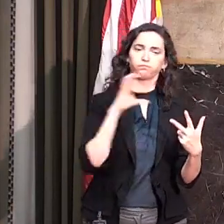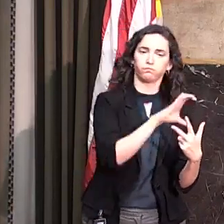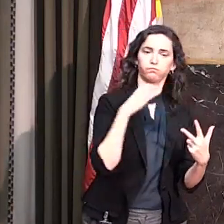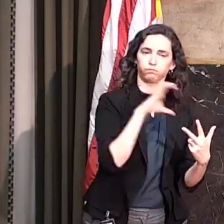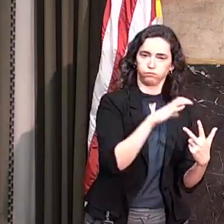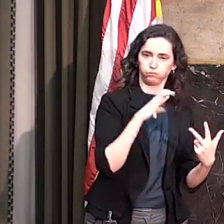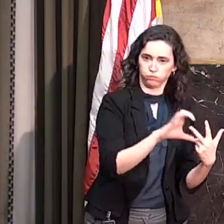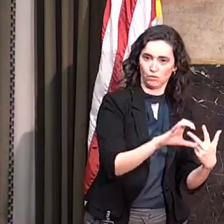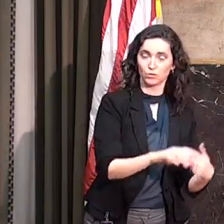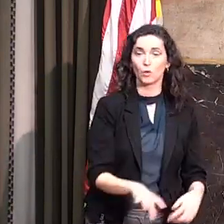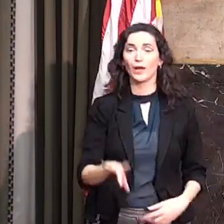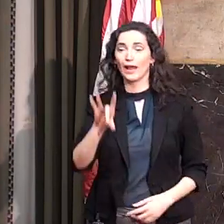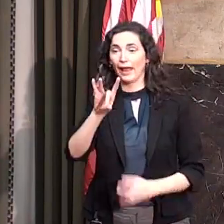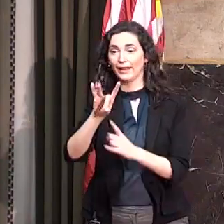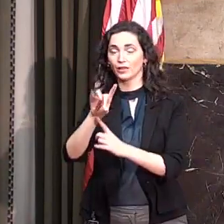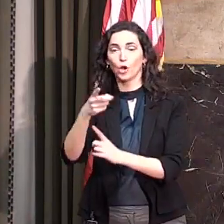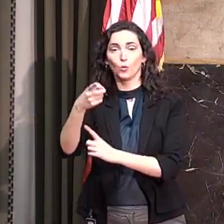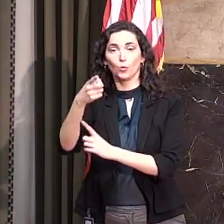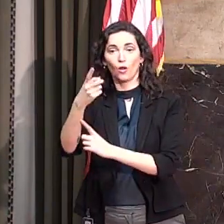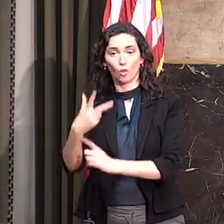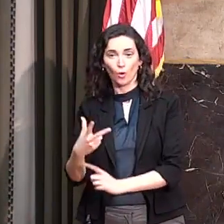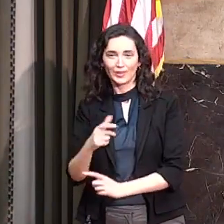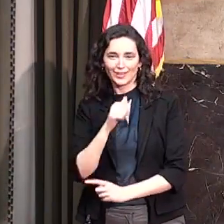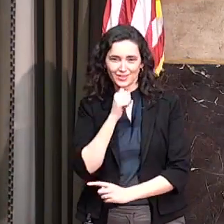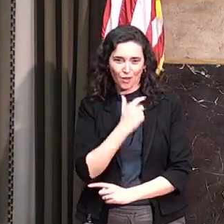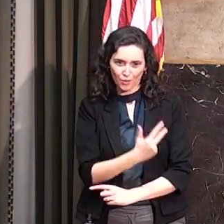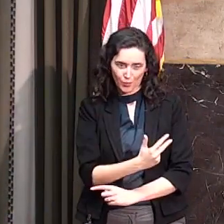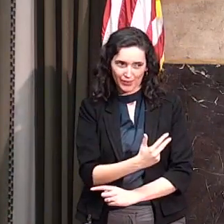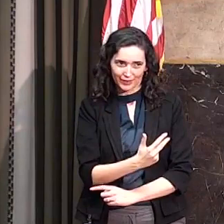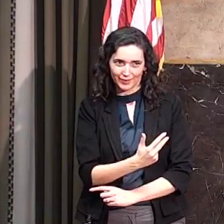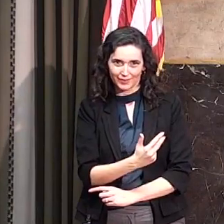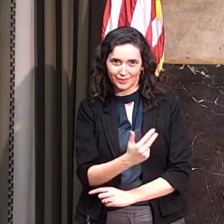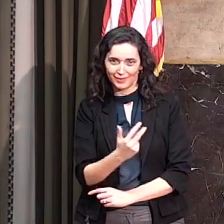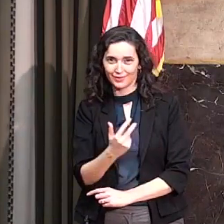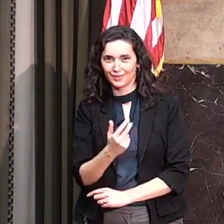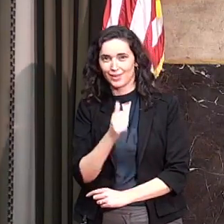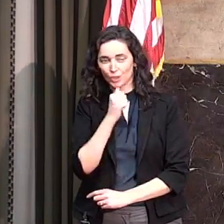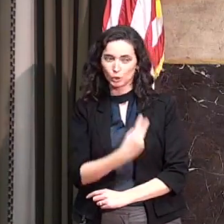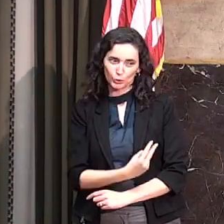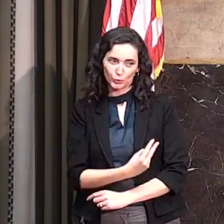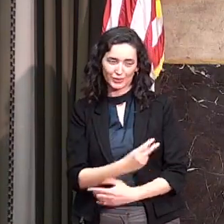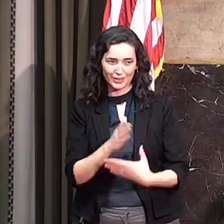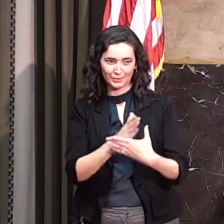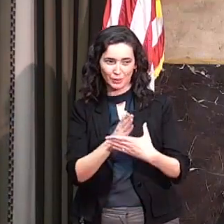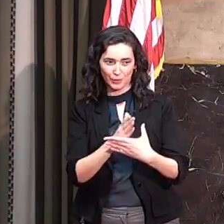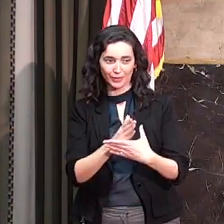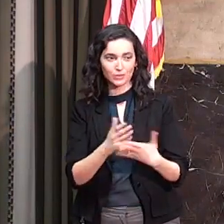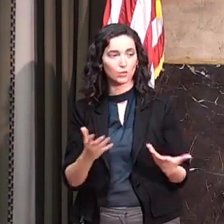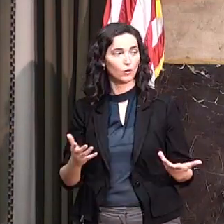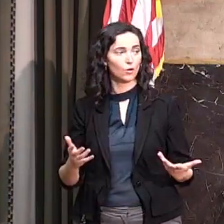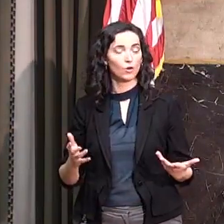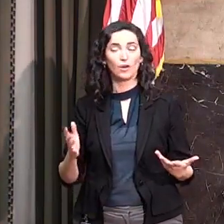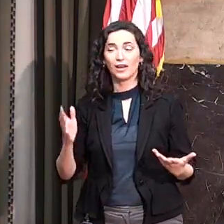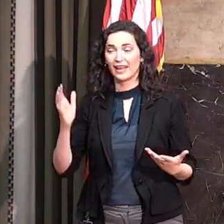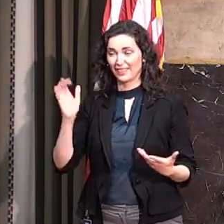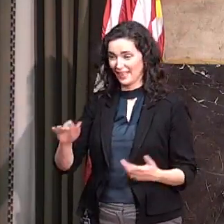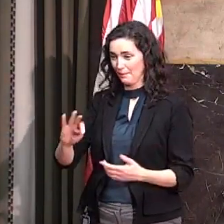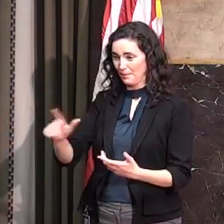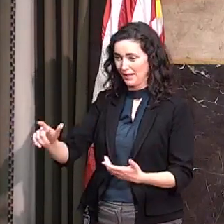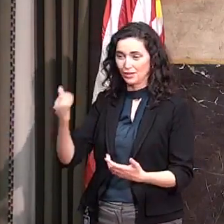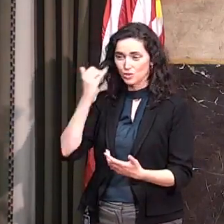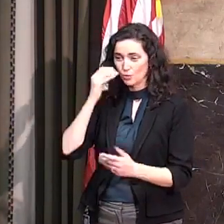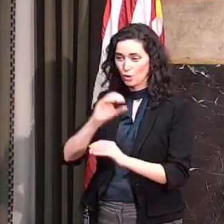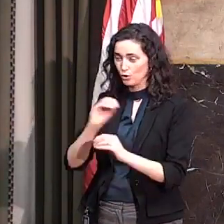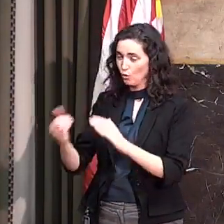isn't 3, and it's more than 2. So that's not a bill that I will lose sleep over if there's not